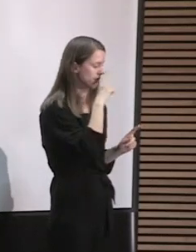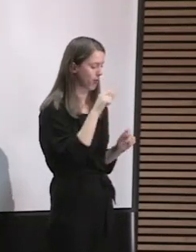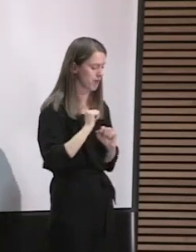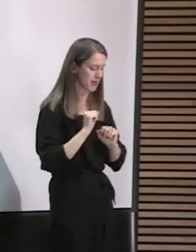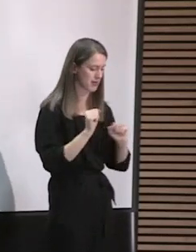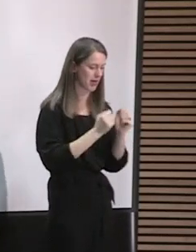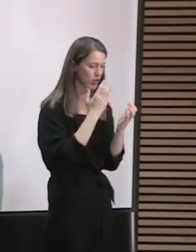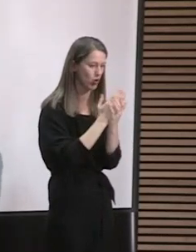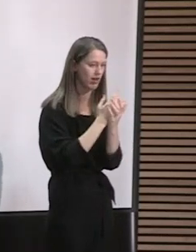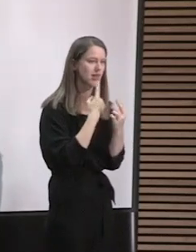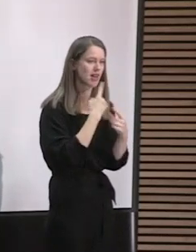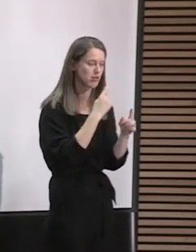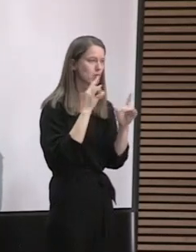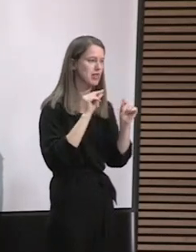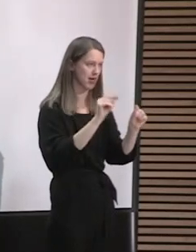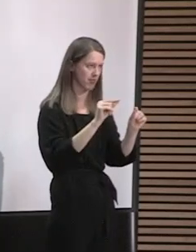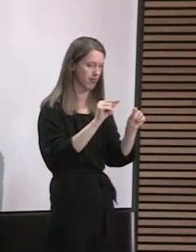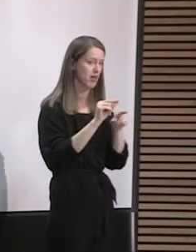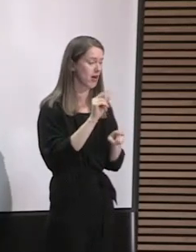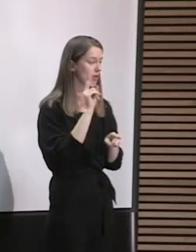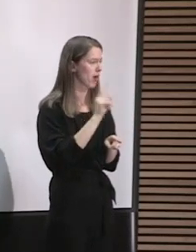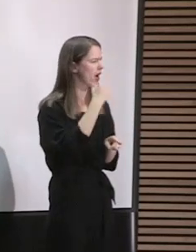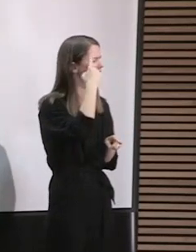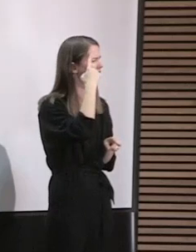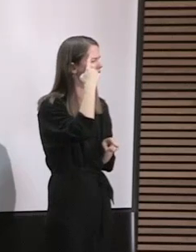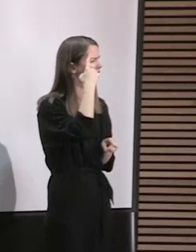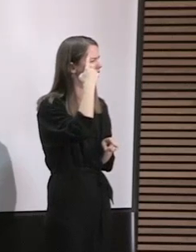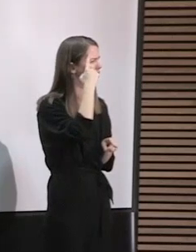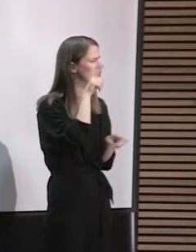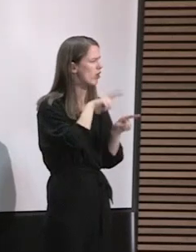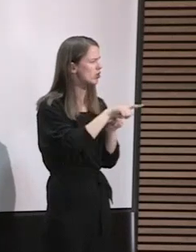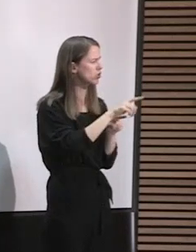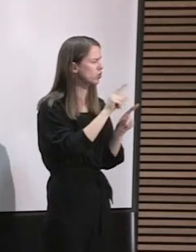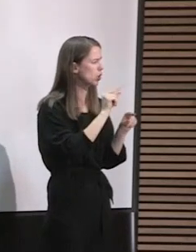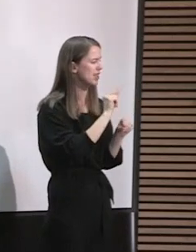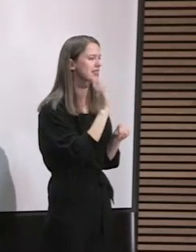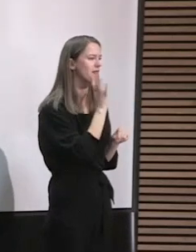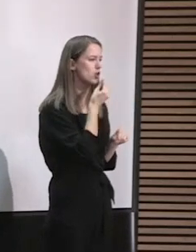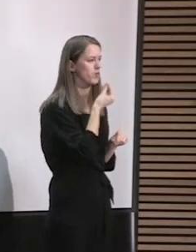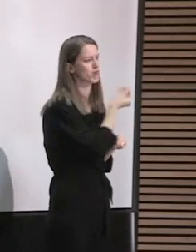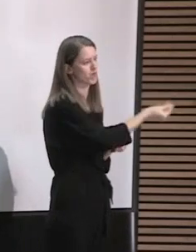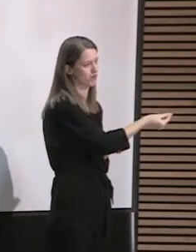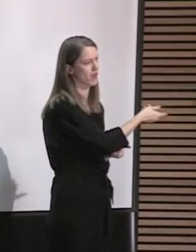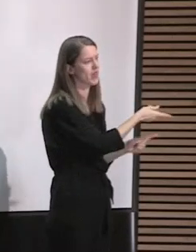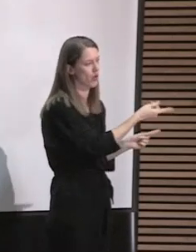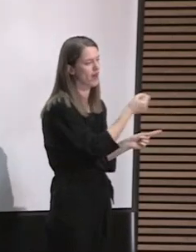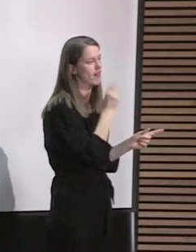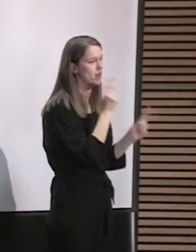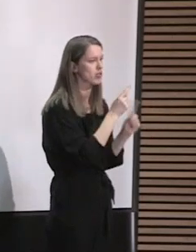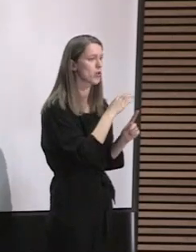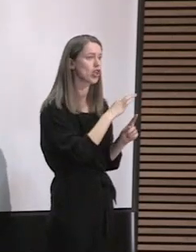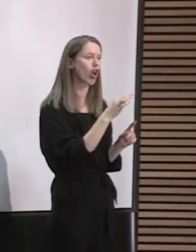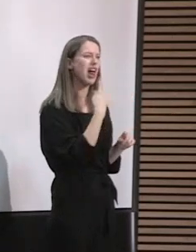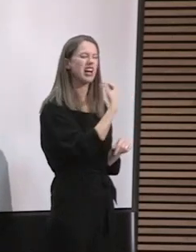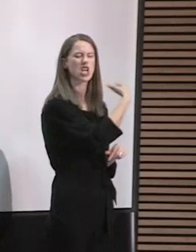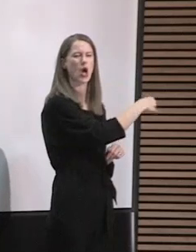making sure that we got the announcement out yesterday. But I think, are endeavouring to schedule that for this afternoon so that they will have the briefing. So we've not been